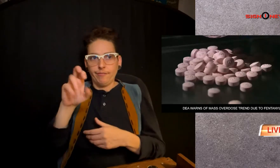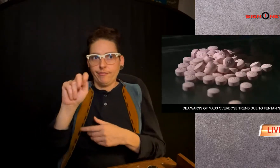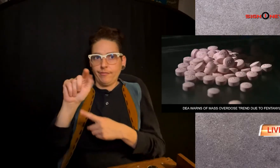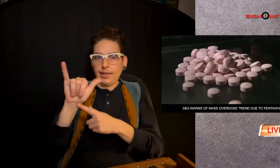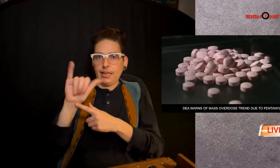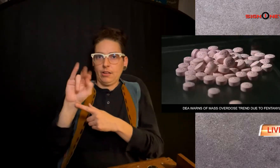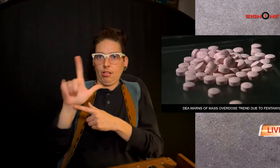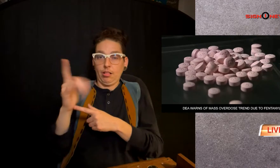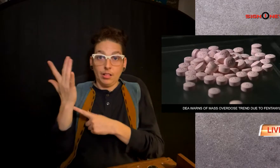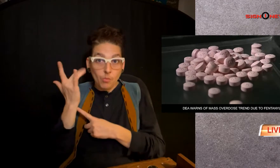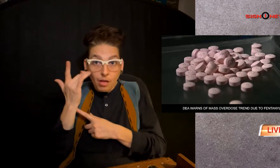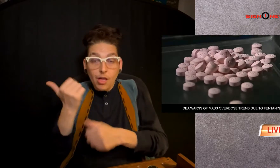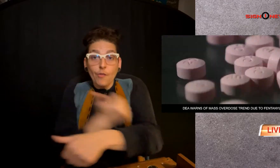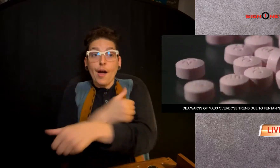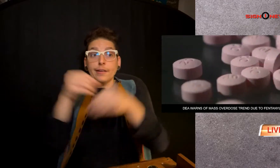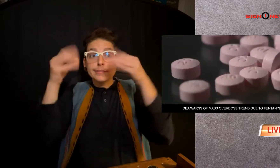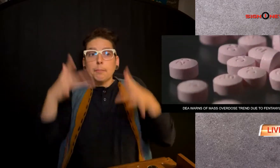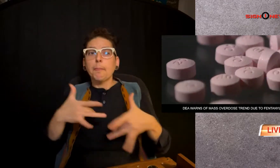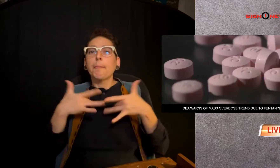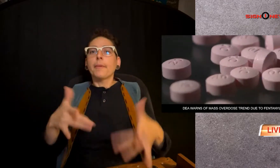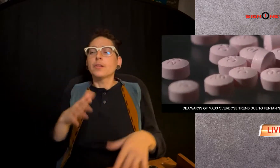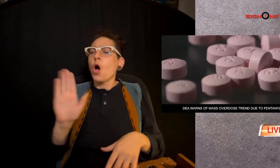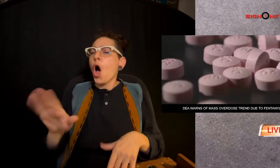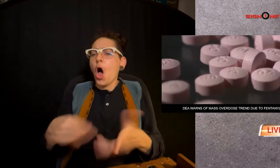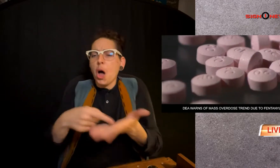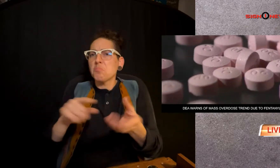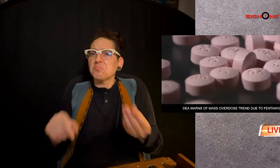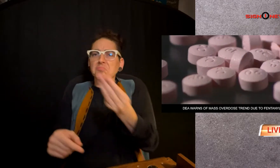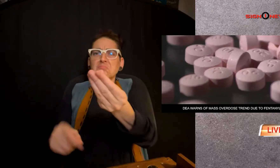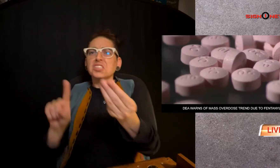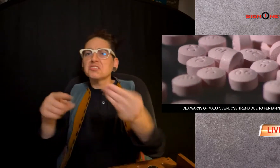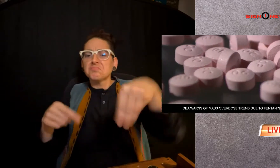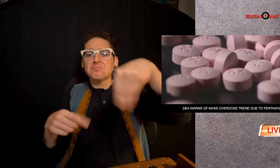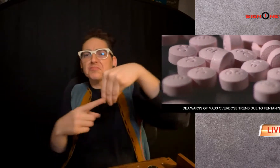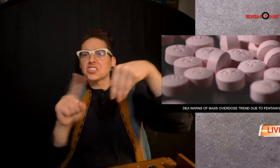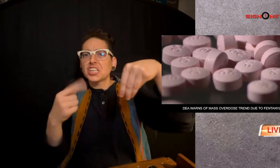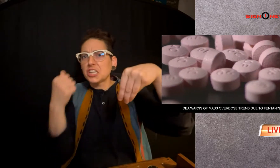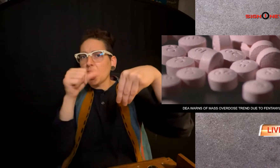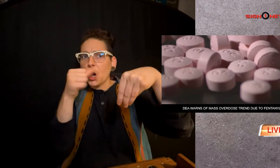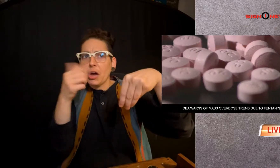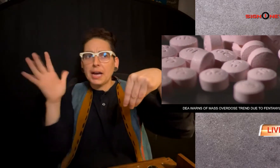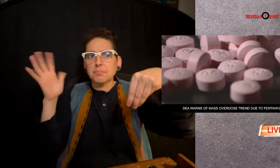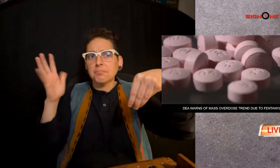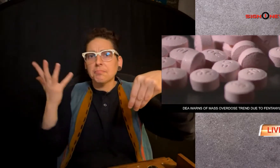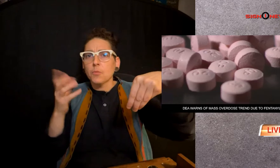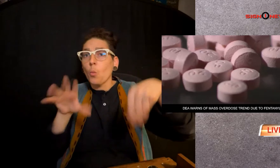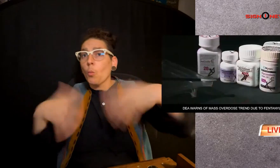had no idea they had ingested fentanyl. And that's because drug dealers told them it was